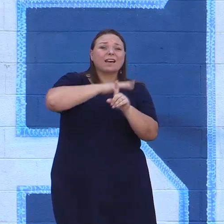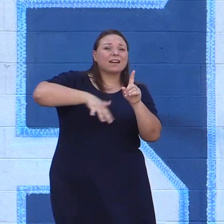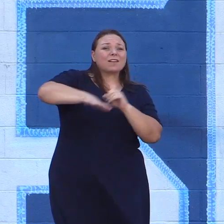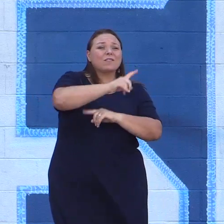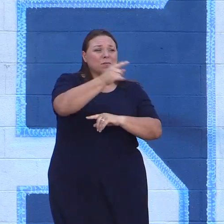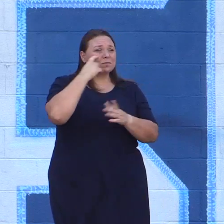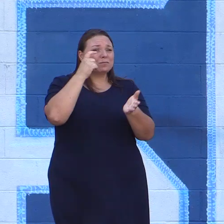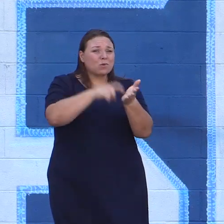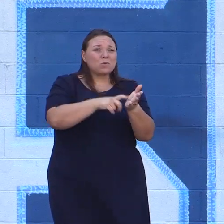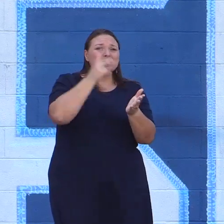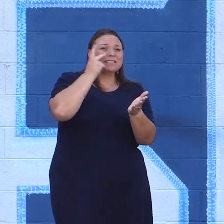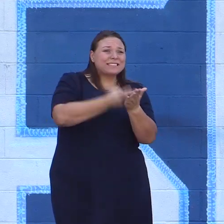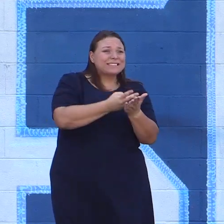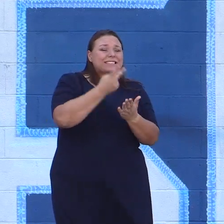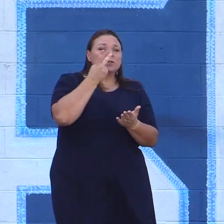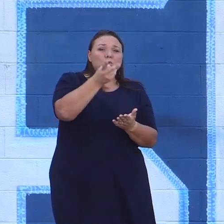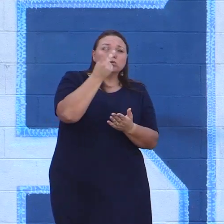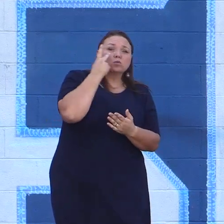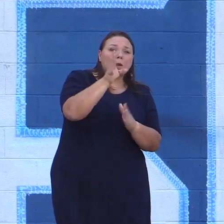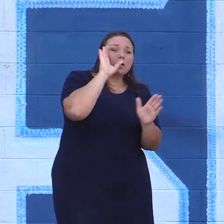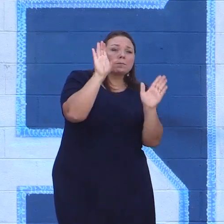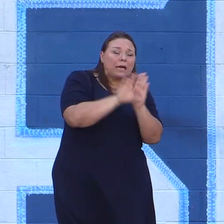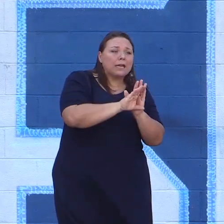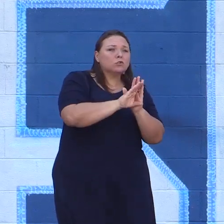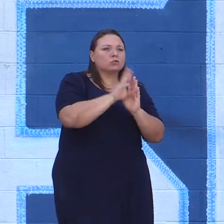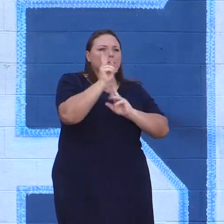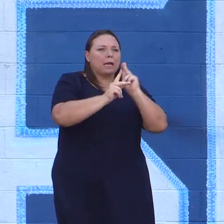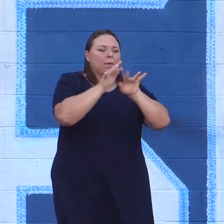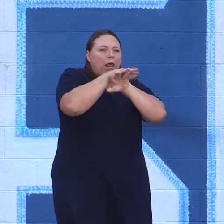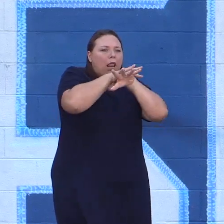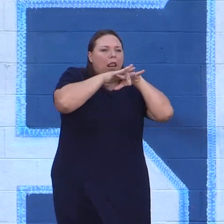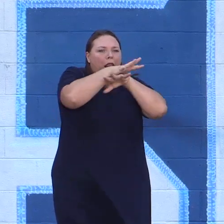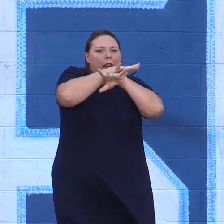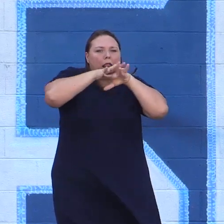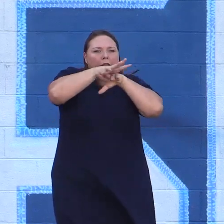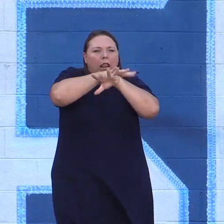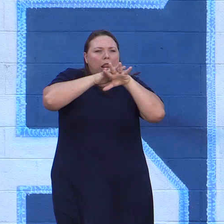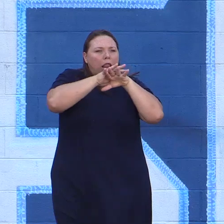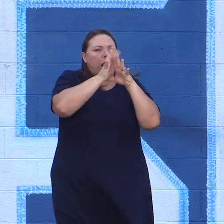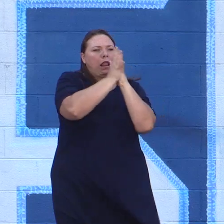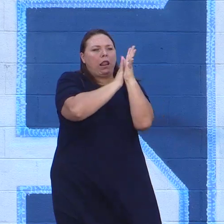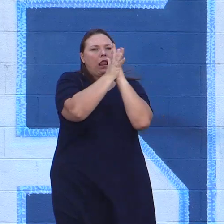did see pictures of hundreds of people elbow to elbow, young people in